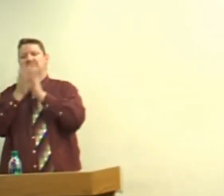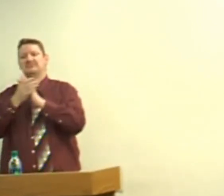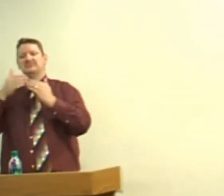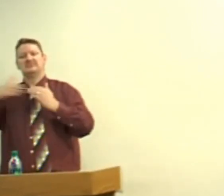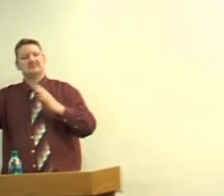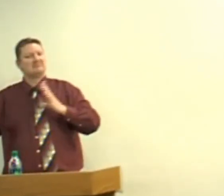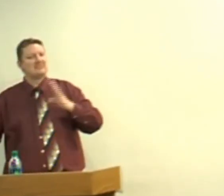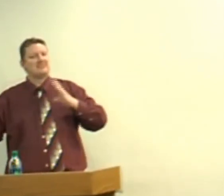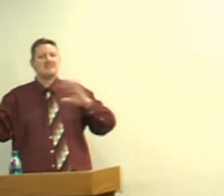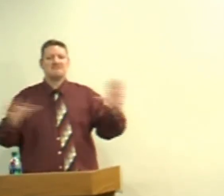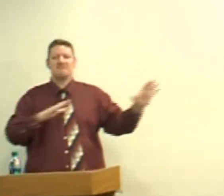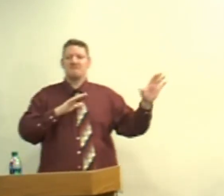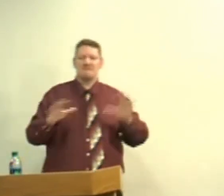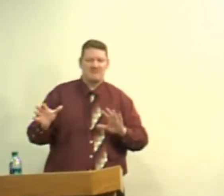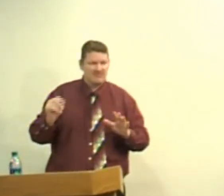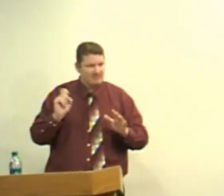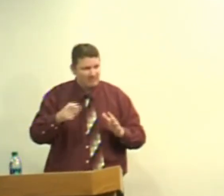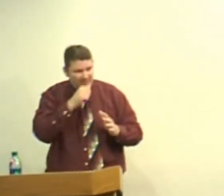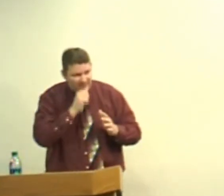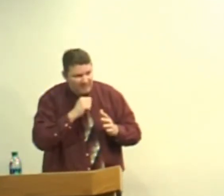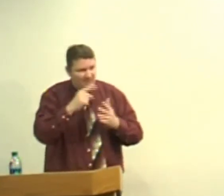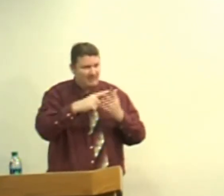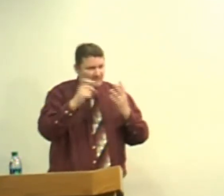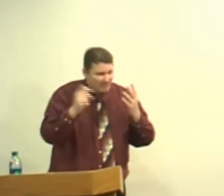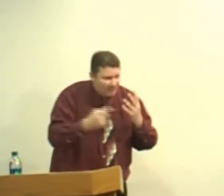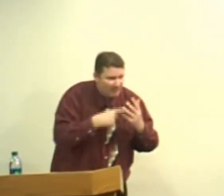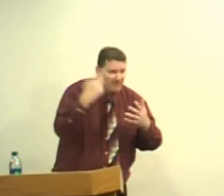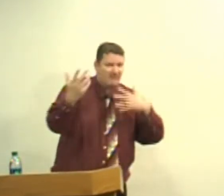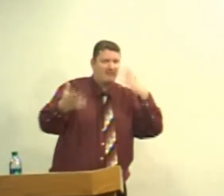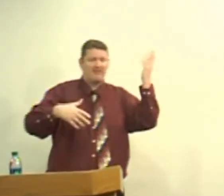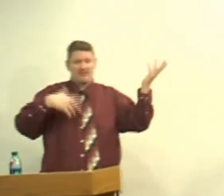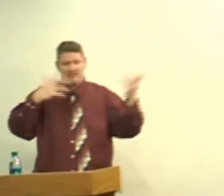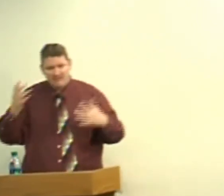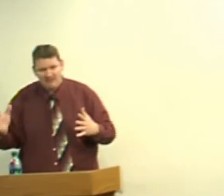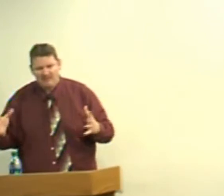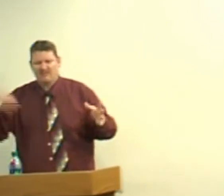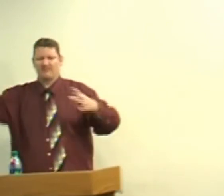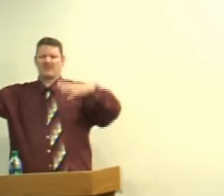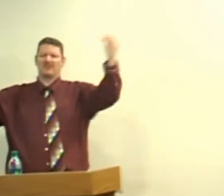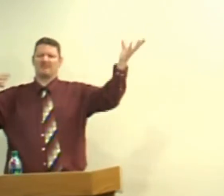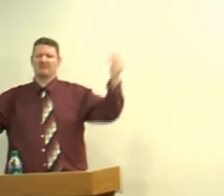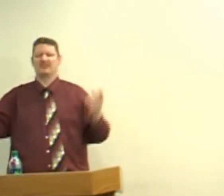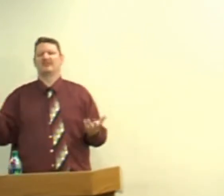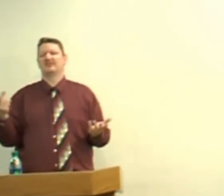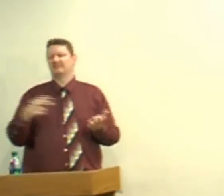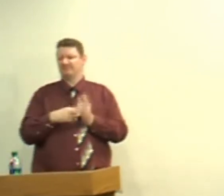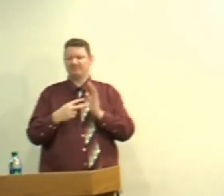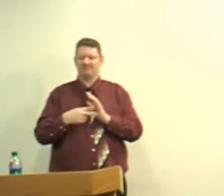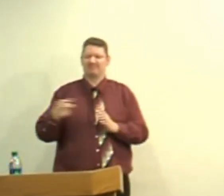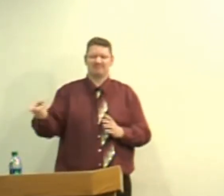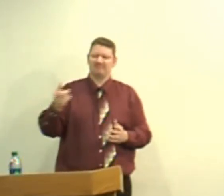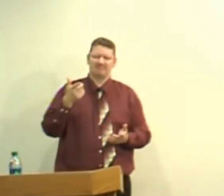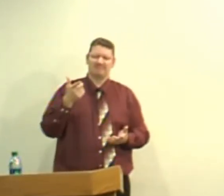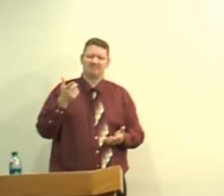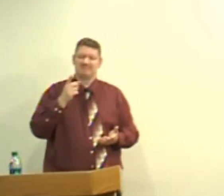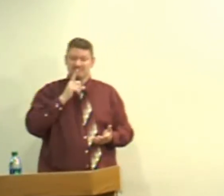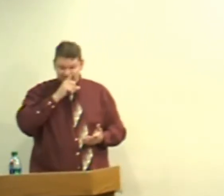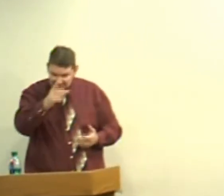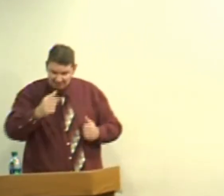You know, they want to have a wonderful attitude, have life built you. They have everything work out the way they should. They don't want things to go for